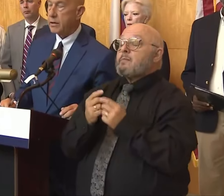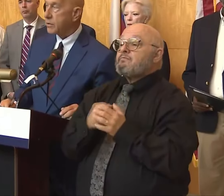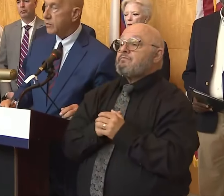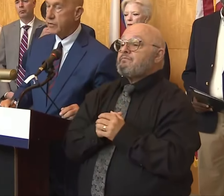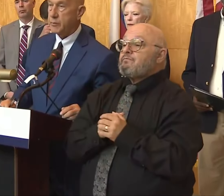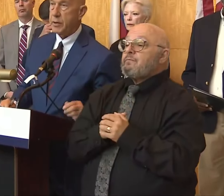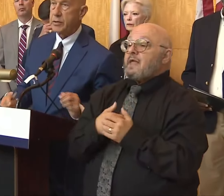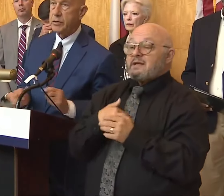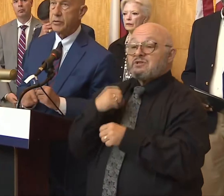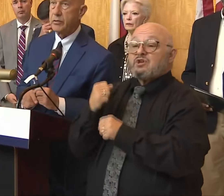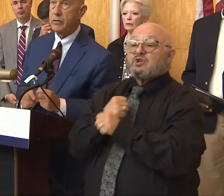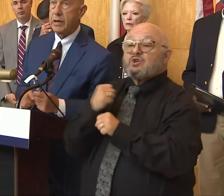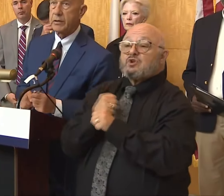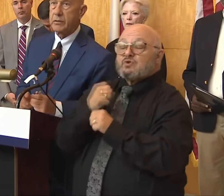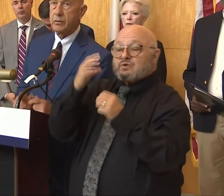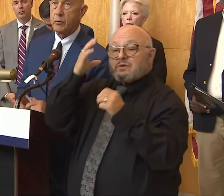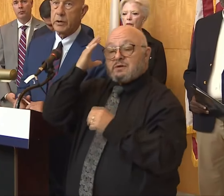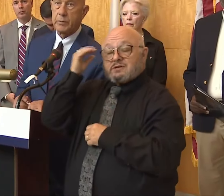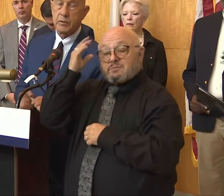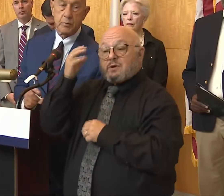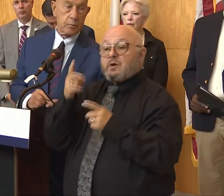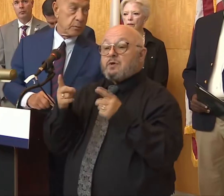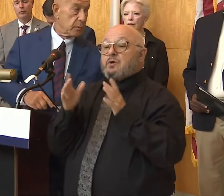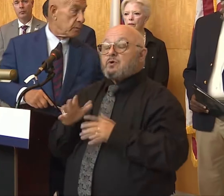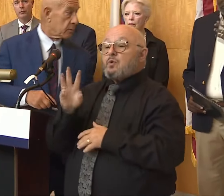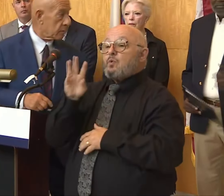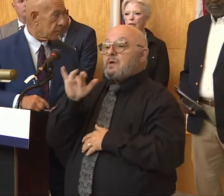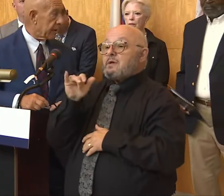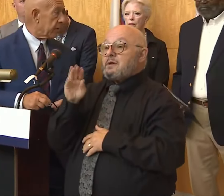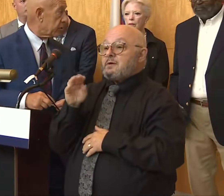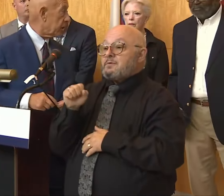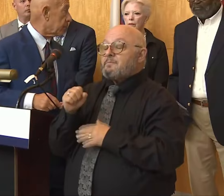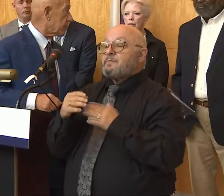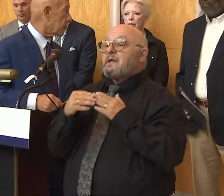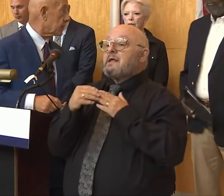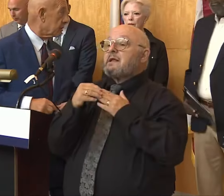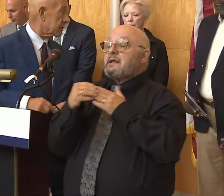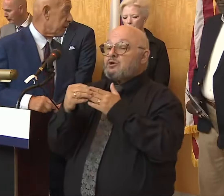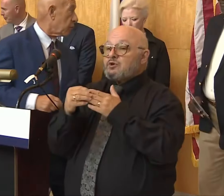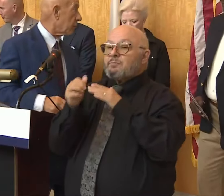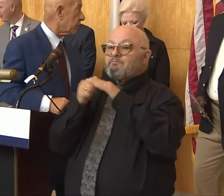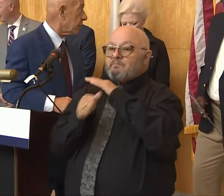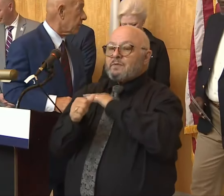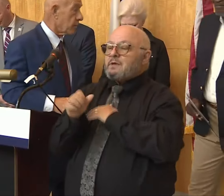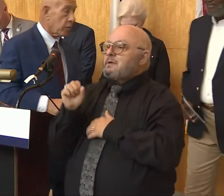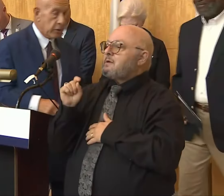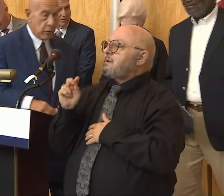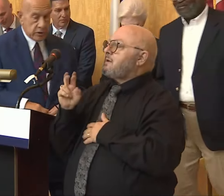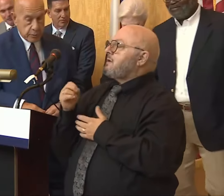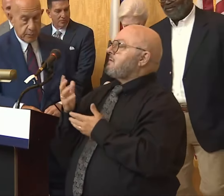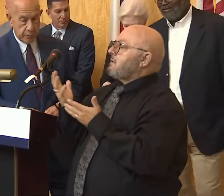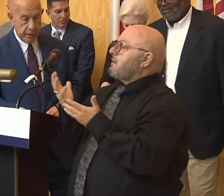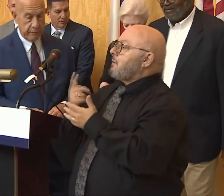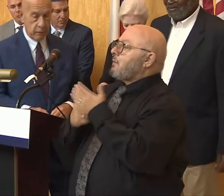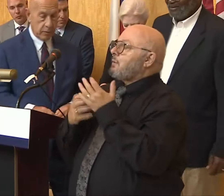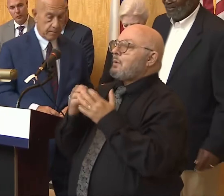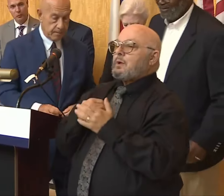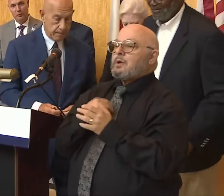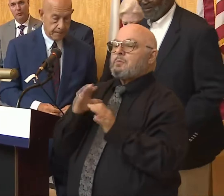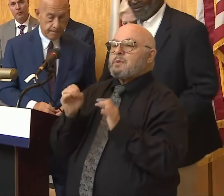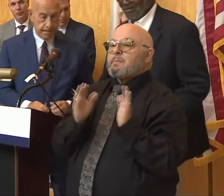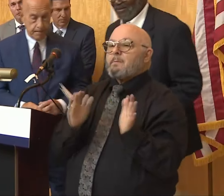got years of experience under Director Williams' leadership. So, Steve, what do you want us to be prepared